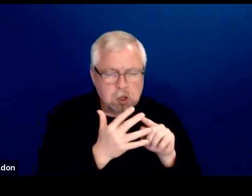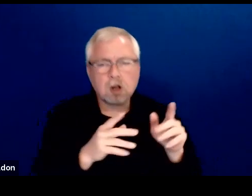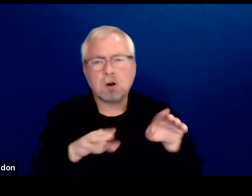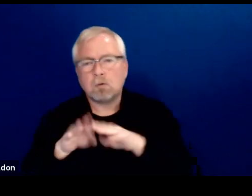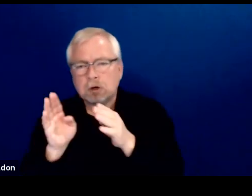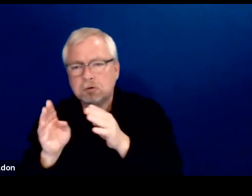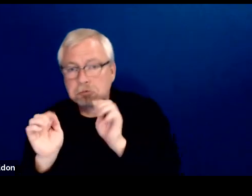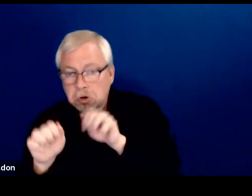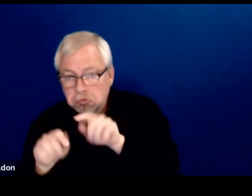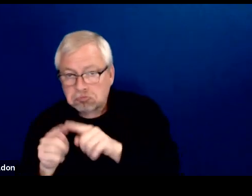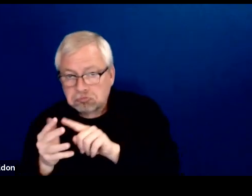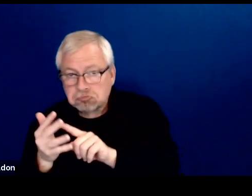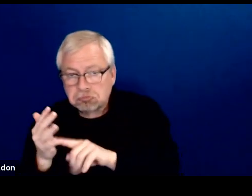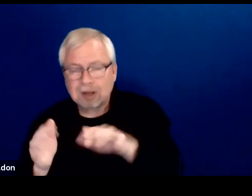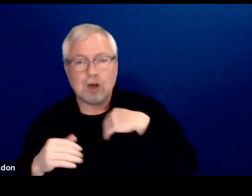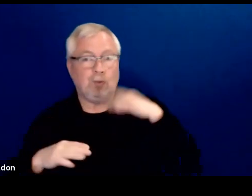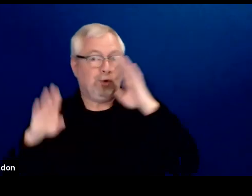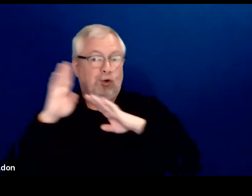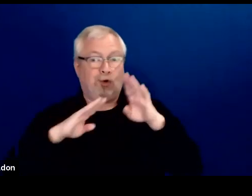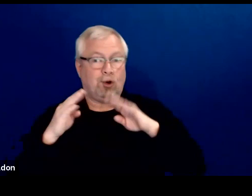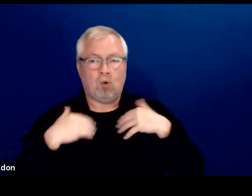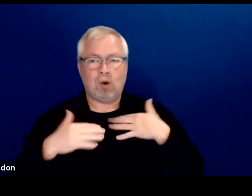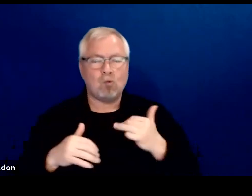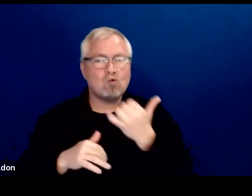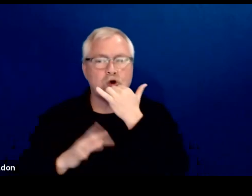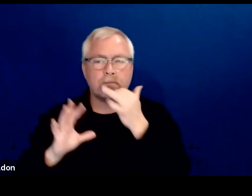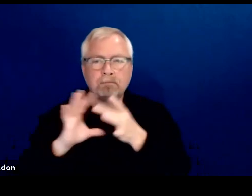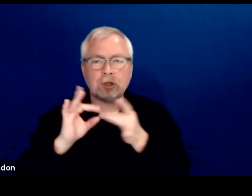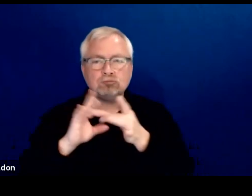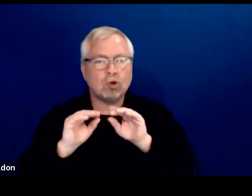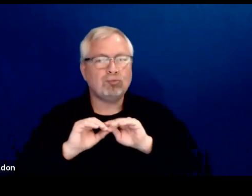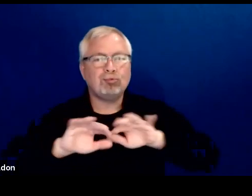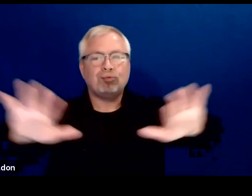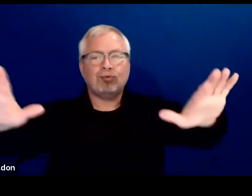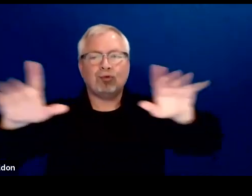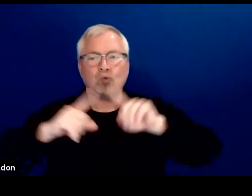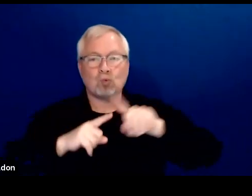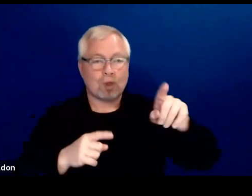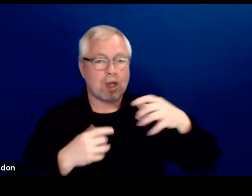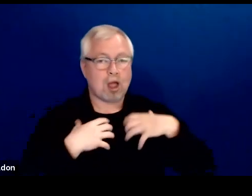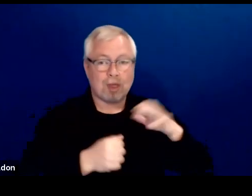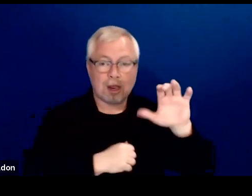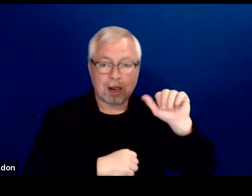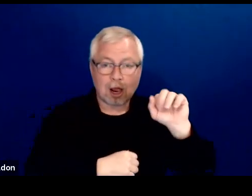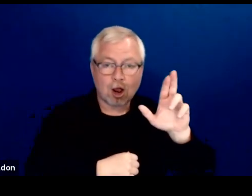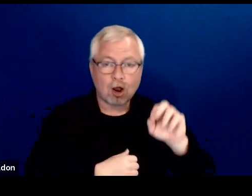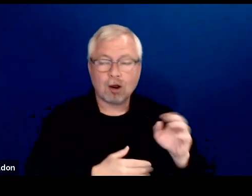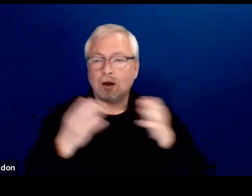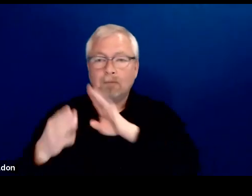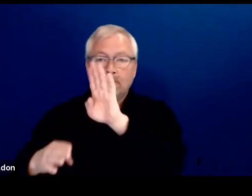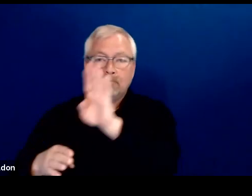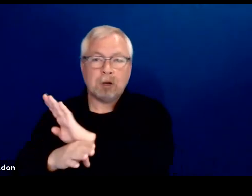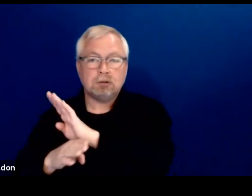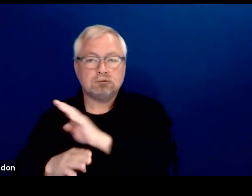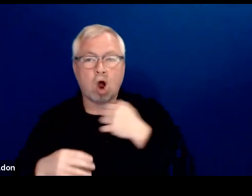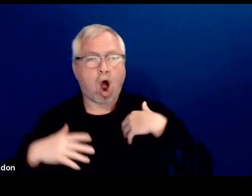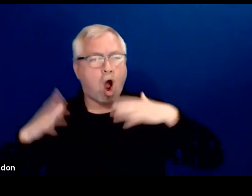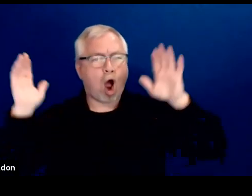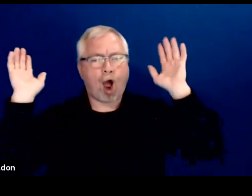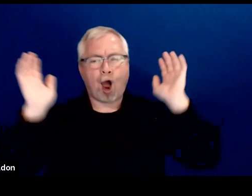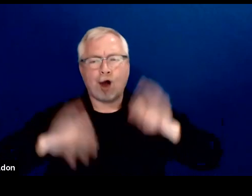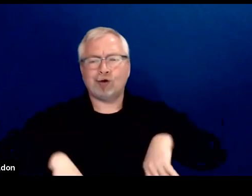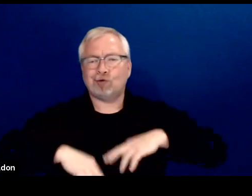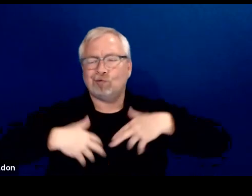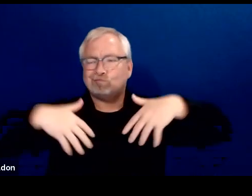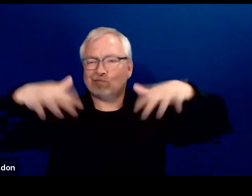Minnesotans, that we're out of the woods and we can relax what we're doing. That's not what this says. What this says is, with data that we've gathered